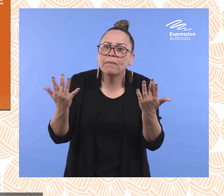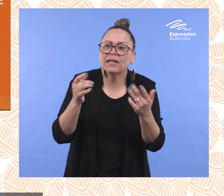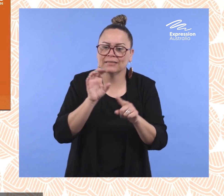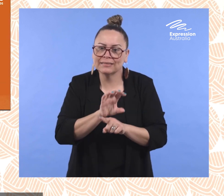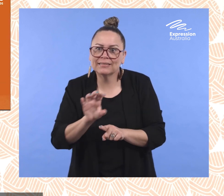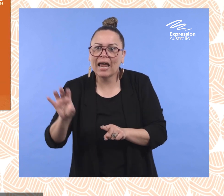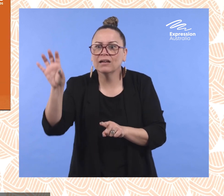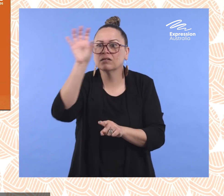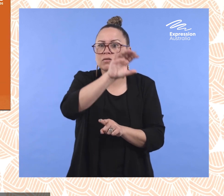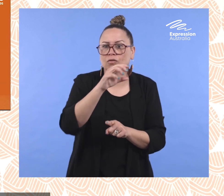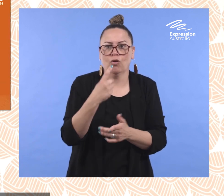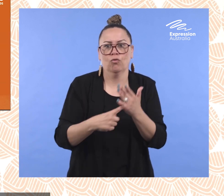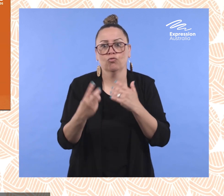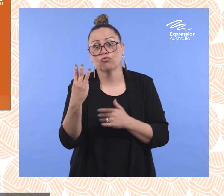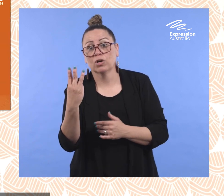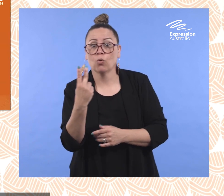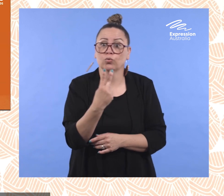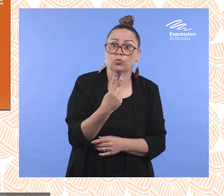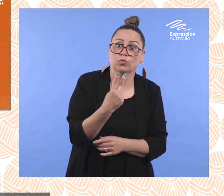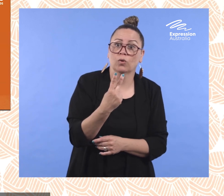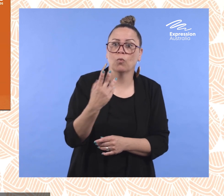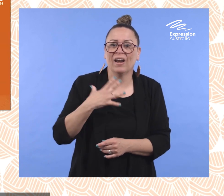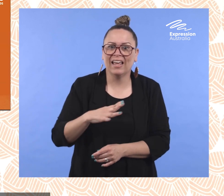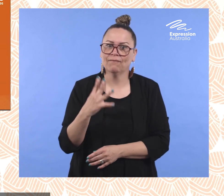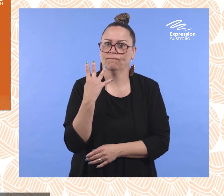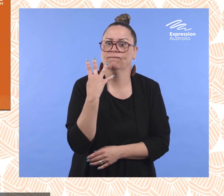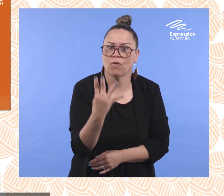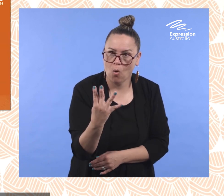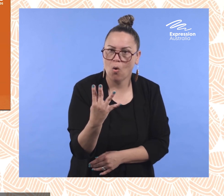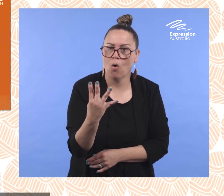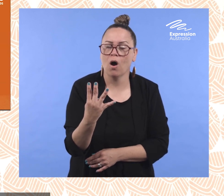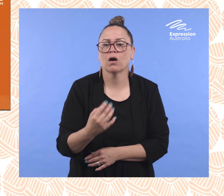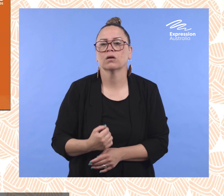The controversy and our promise to